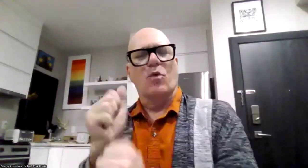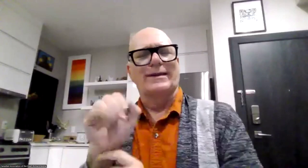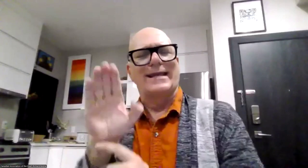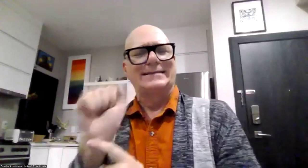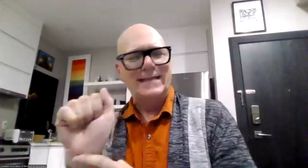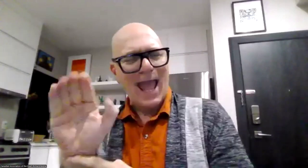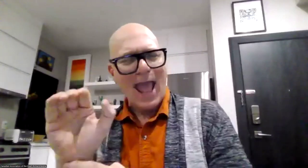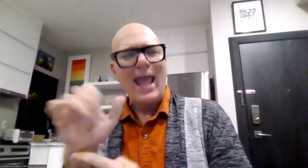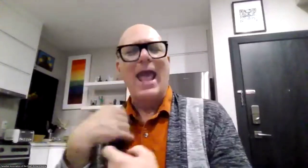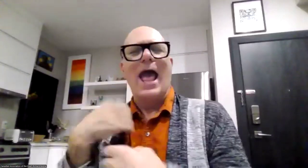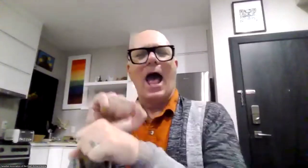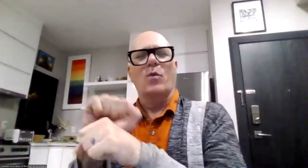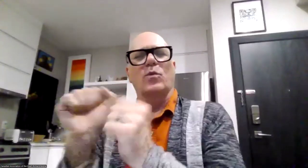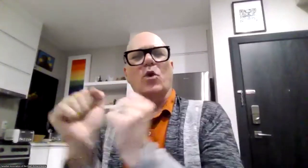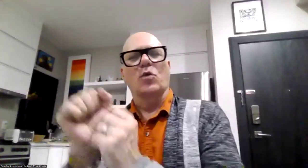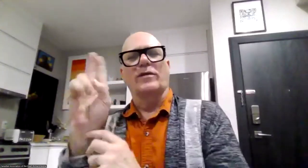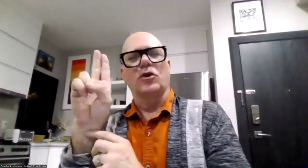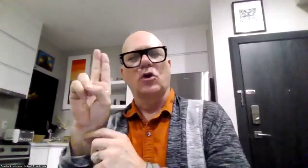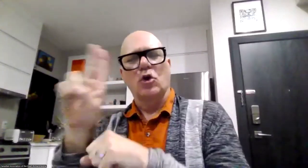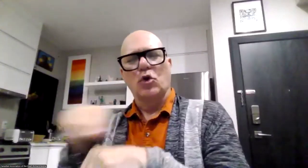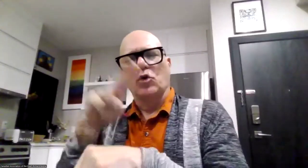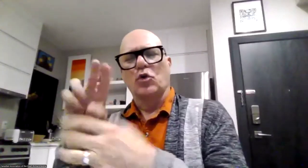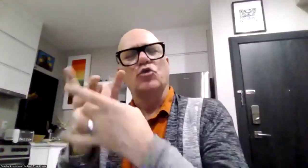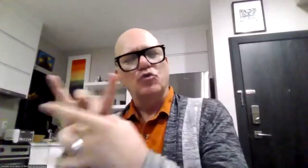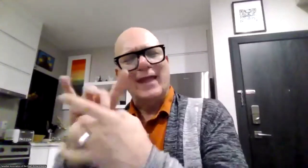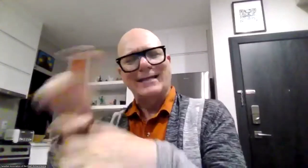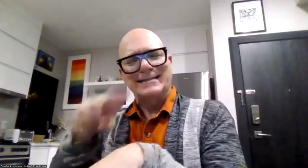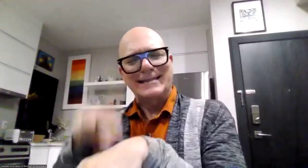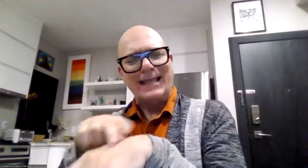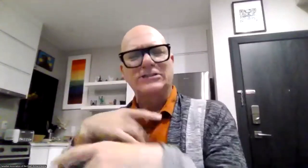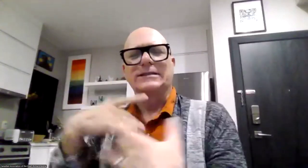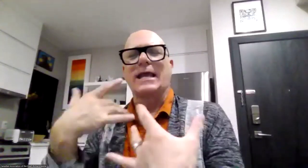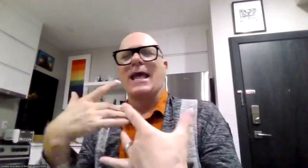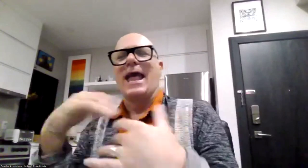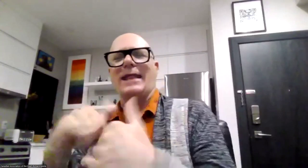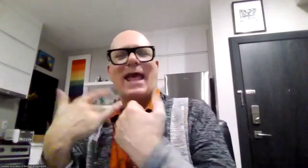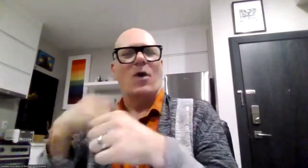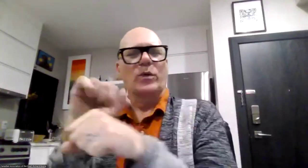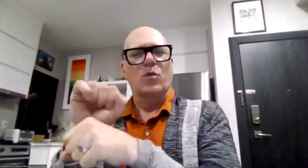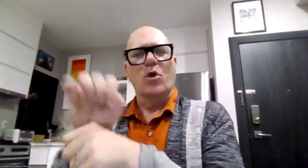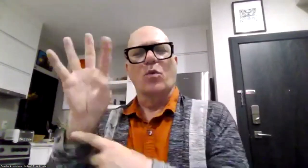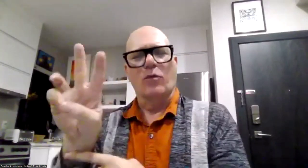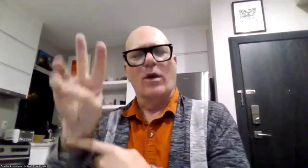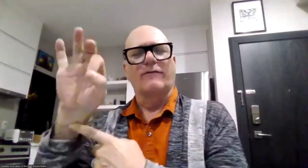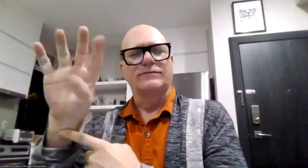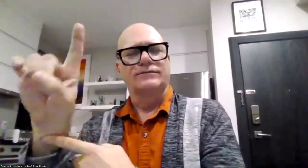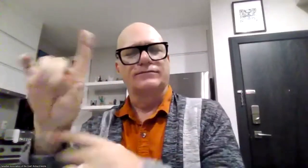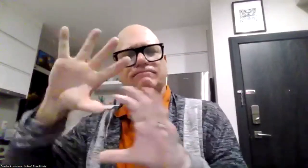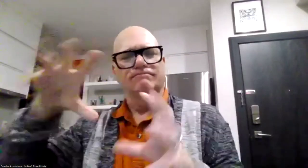and advocacy that has happened under CAD ASC, working with in partnership with other national